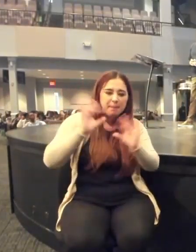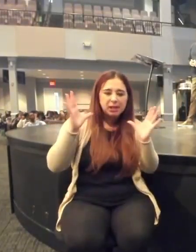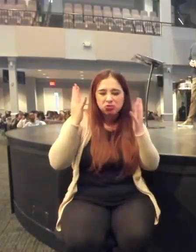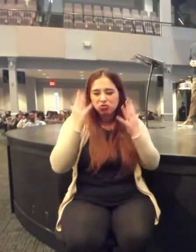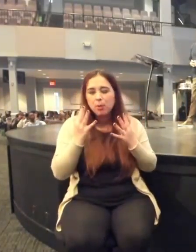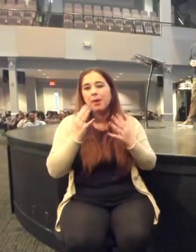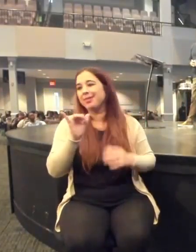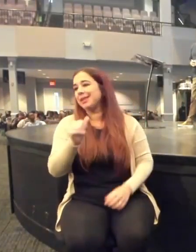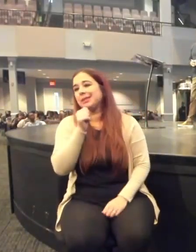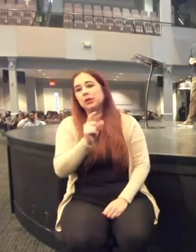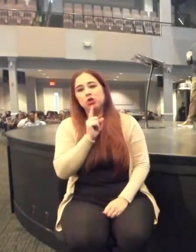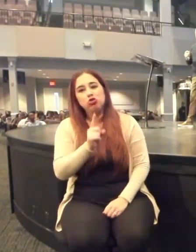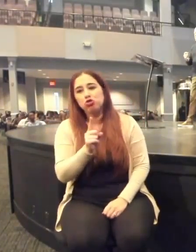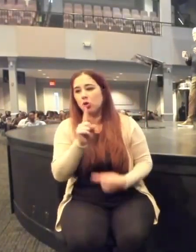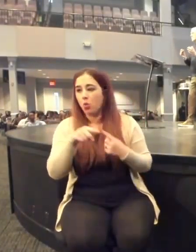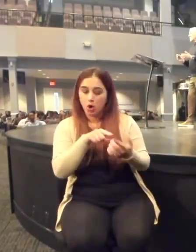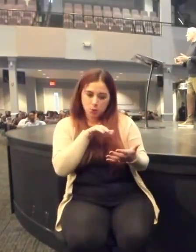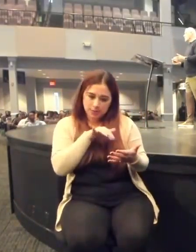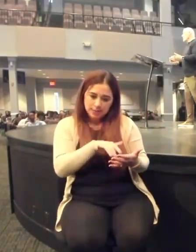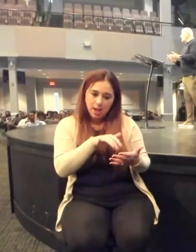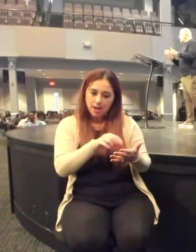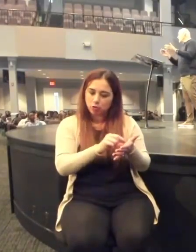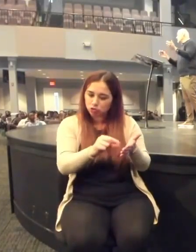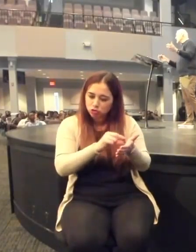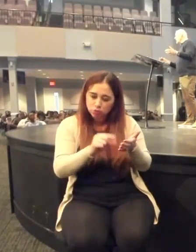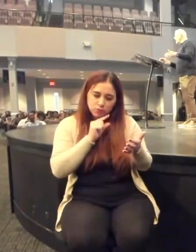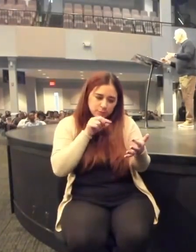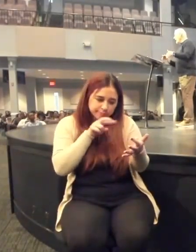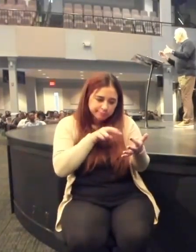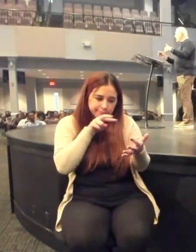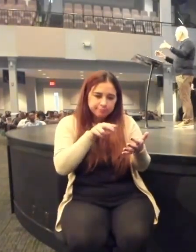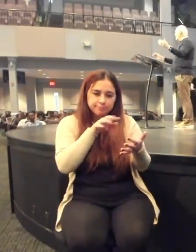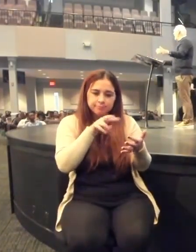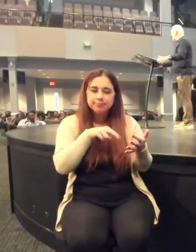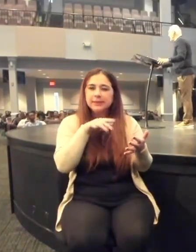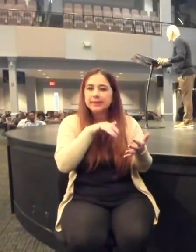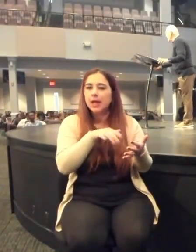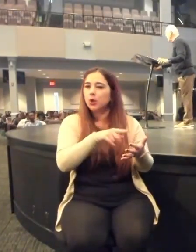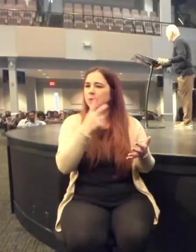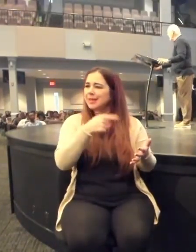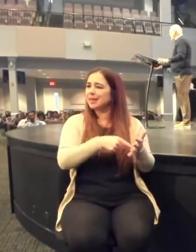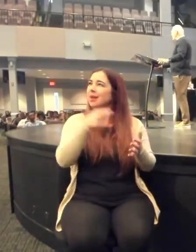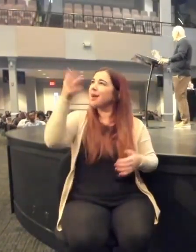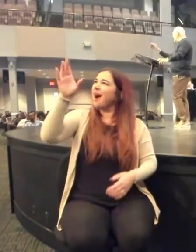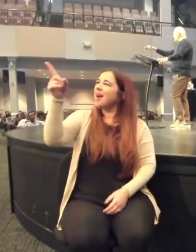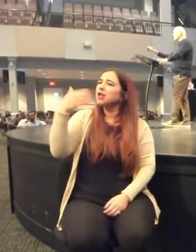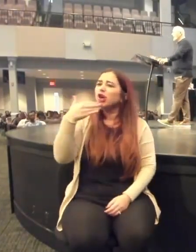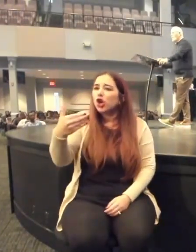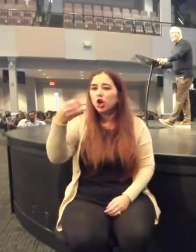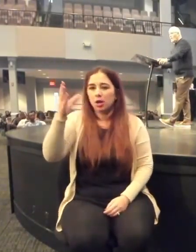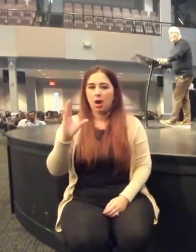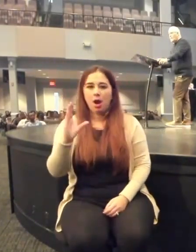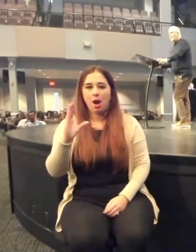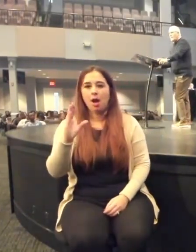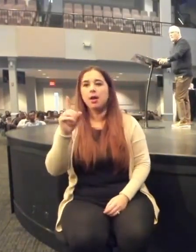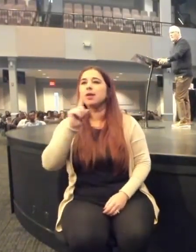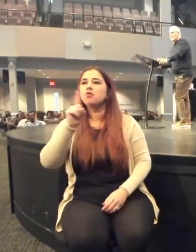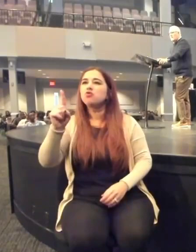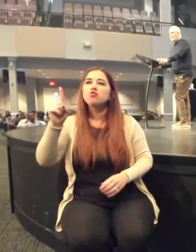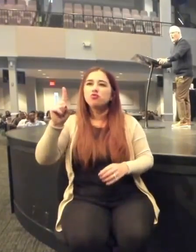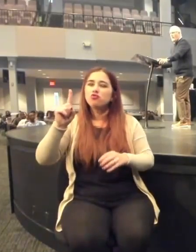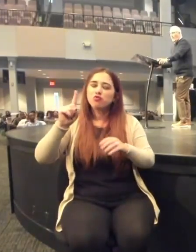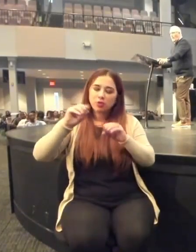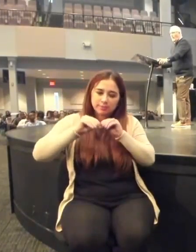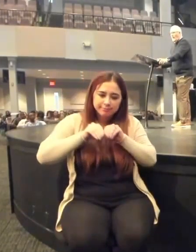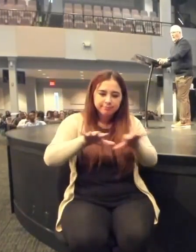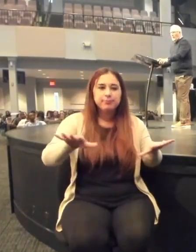further from the truth. When you study the pages of Scripture, you begin to see a good God who infuses our world with good news.